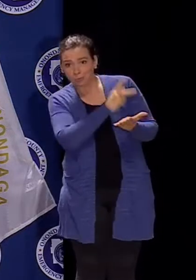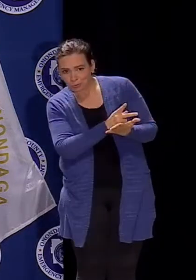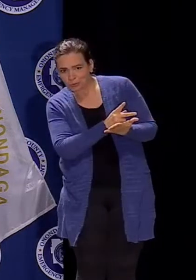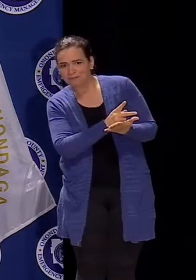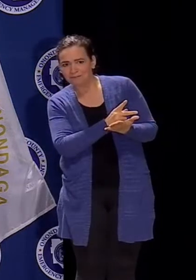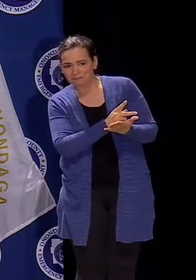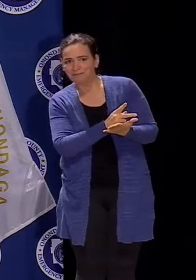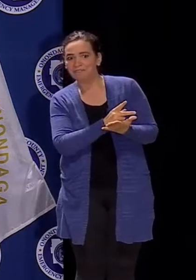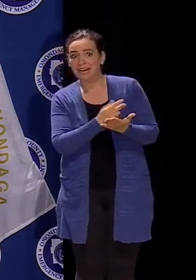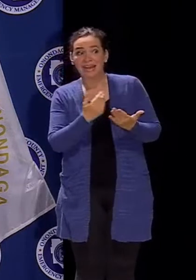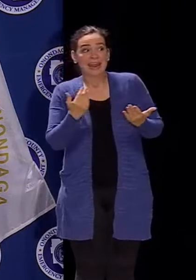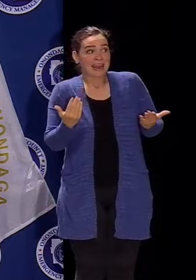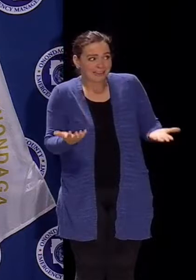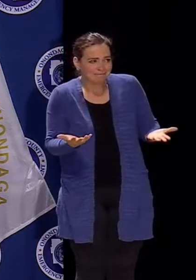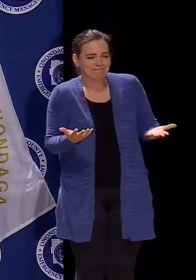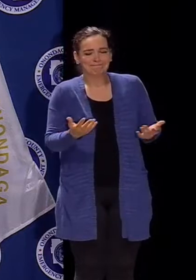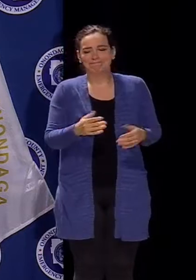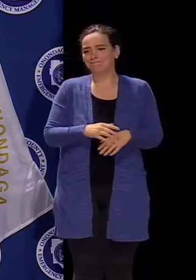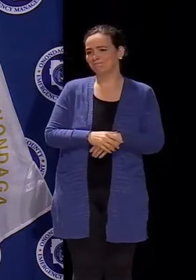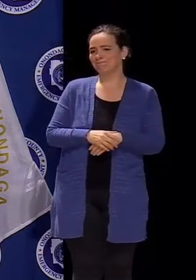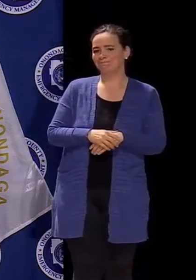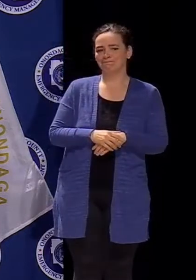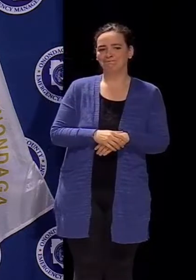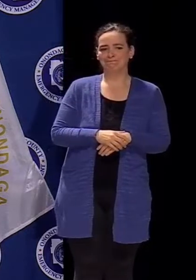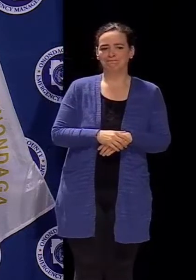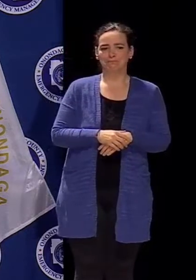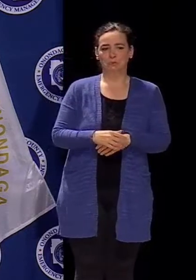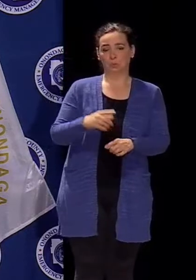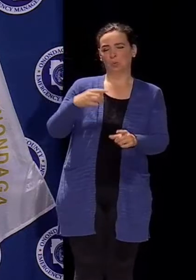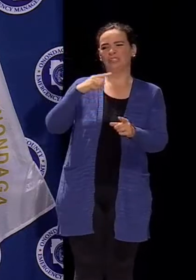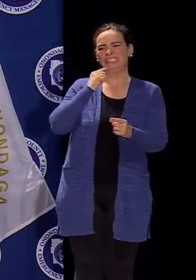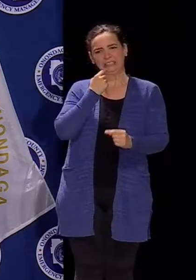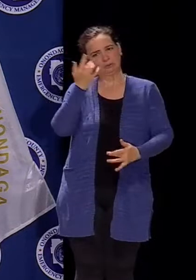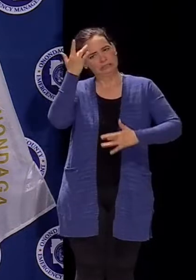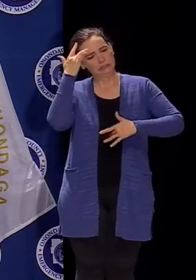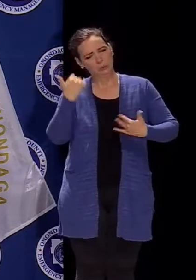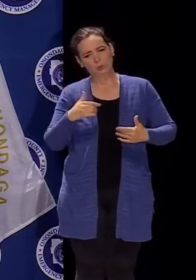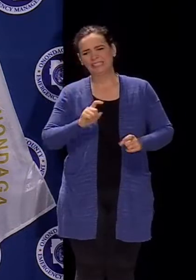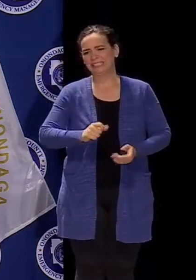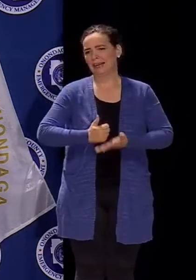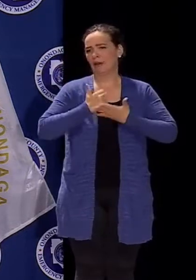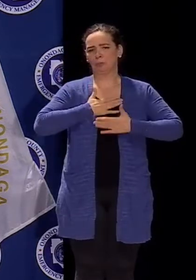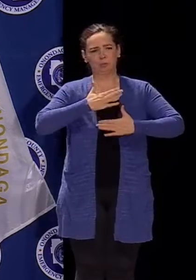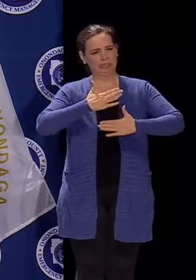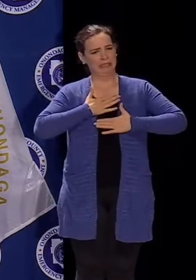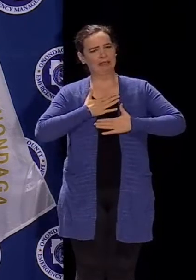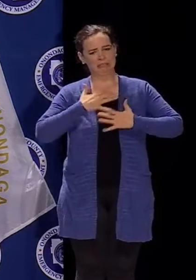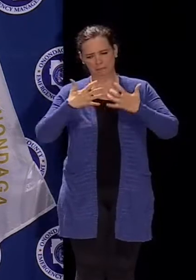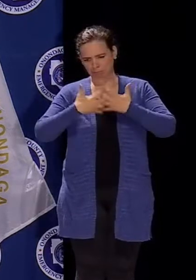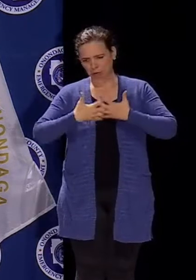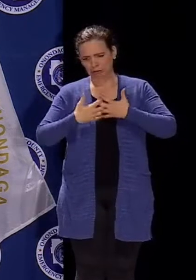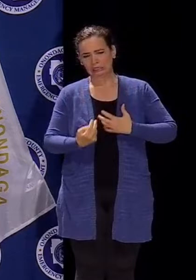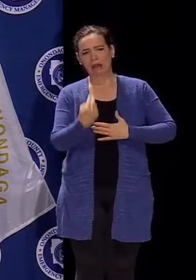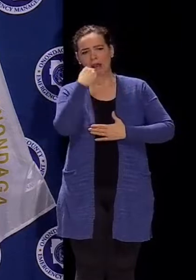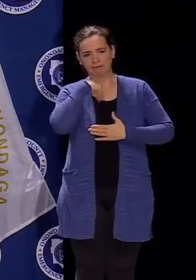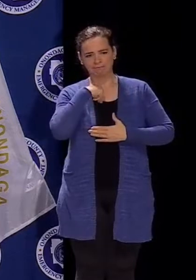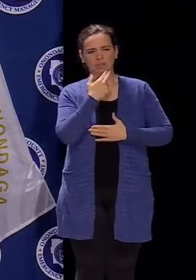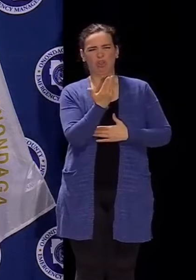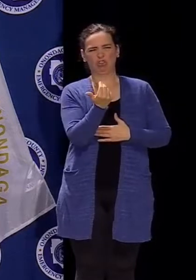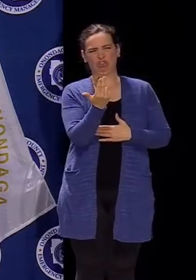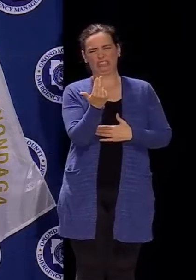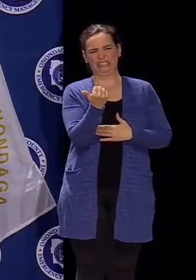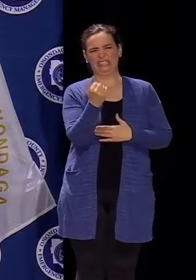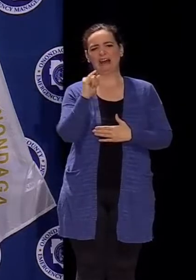get there. 13 individuals are in critical. That's the same as yesterday. 45 of the folks in